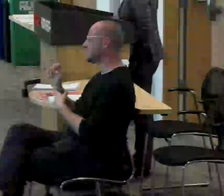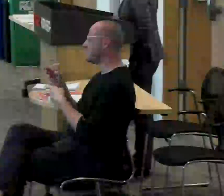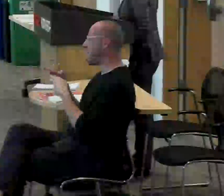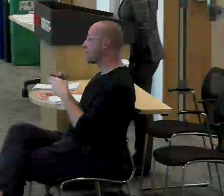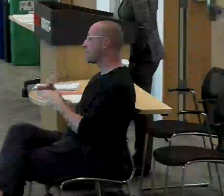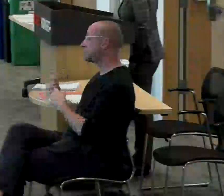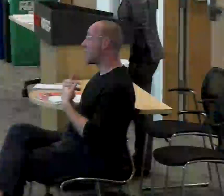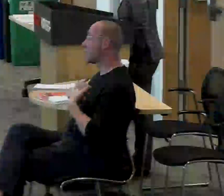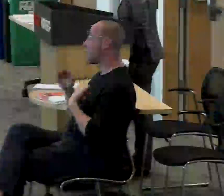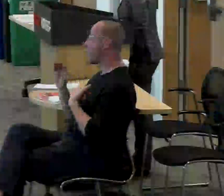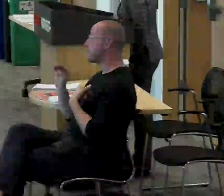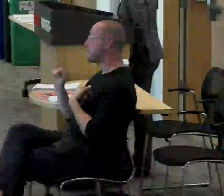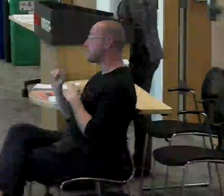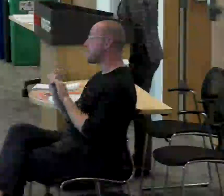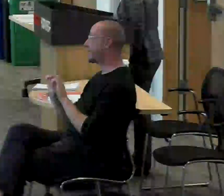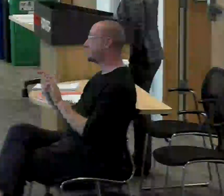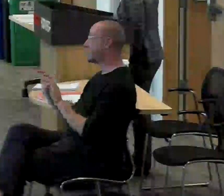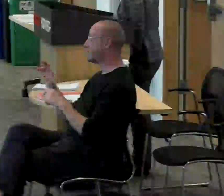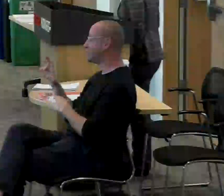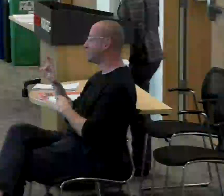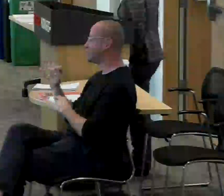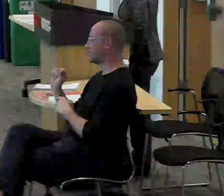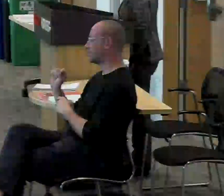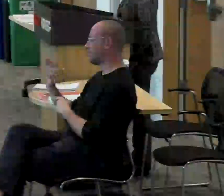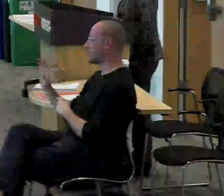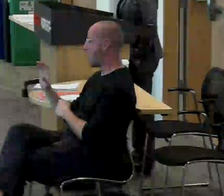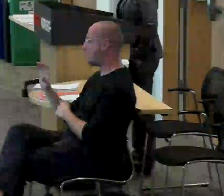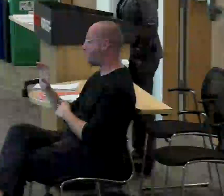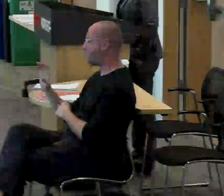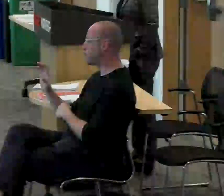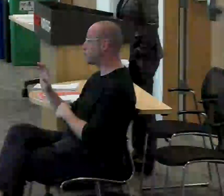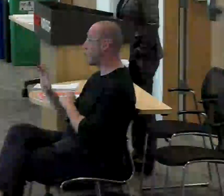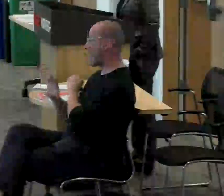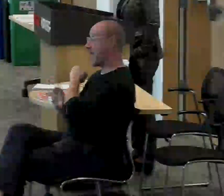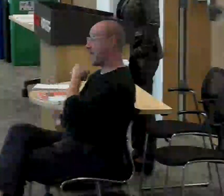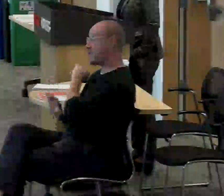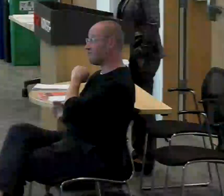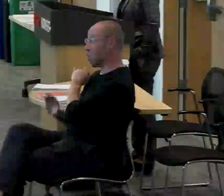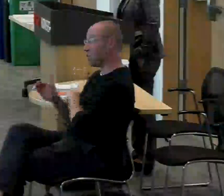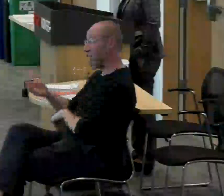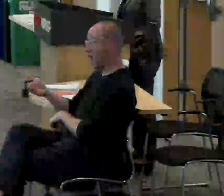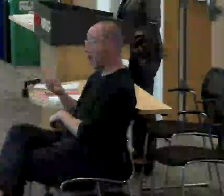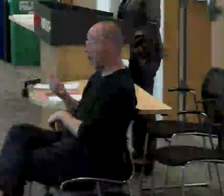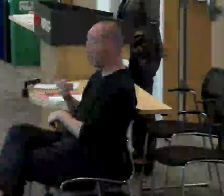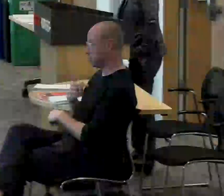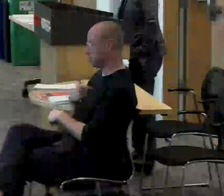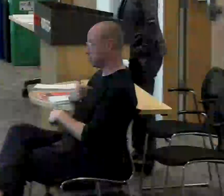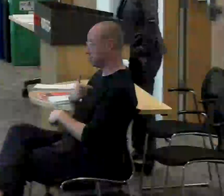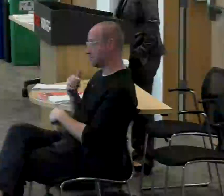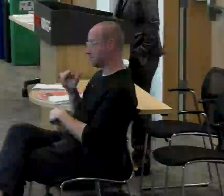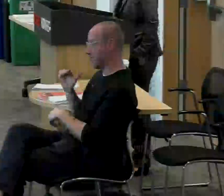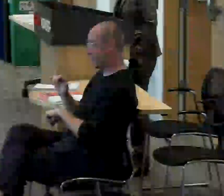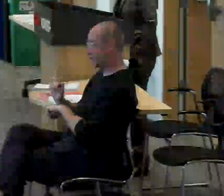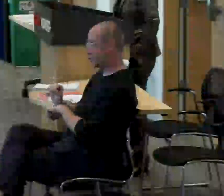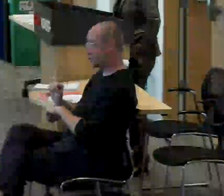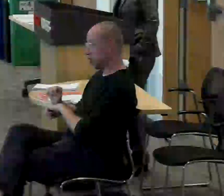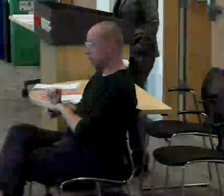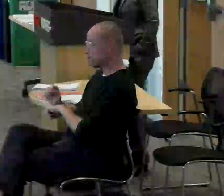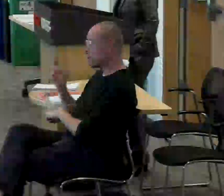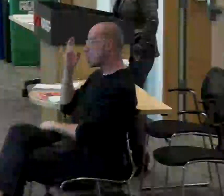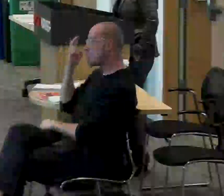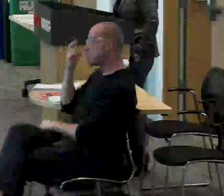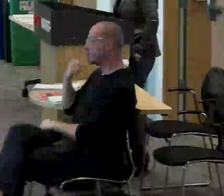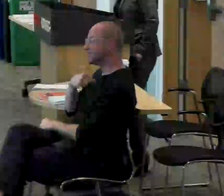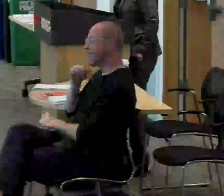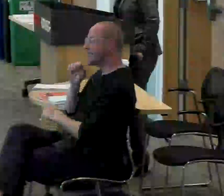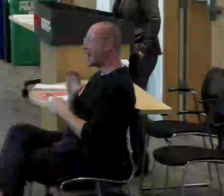master's from the University of Southern California. And in the fall, when I got this job, after realizing how under-resourced I was, again, I have a